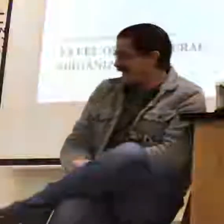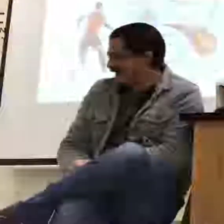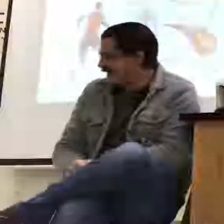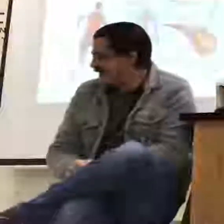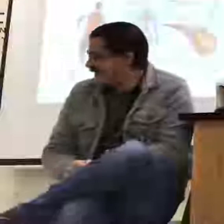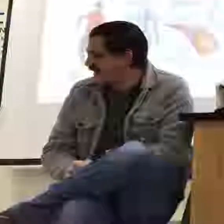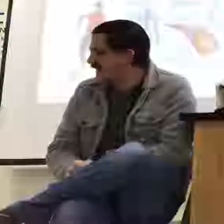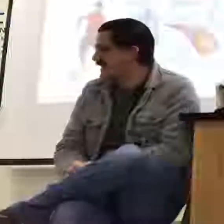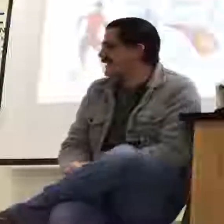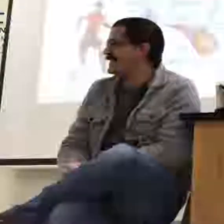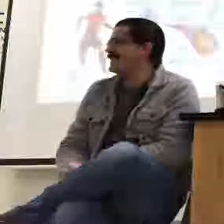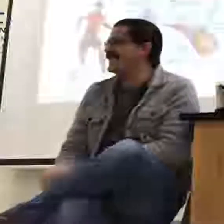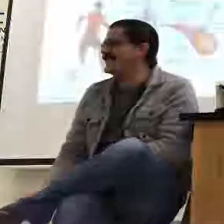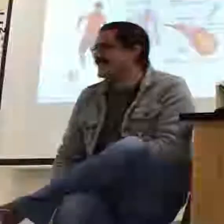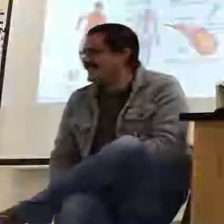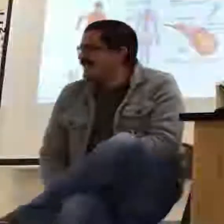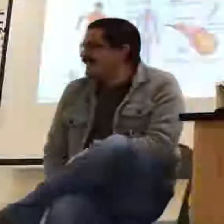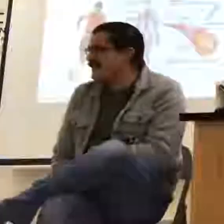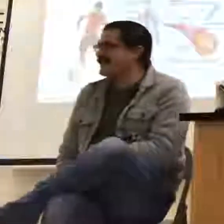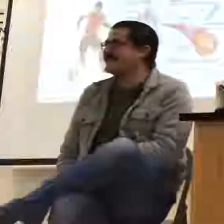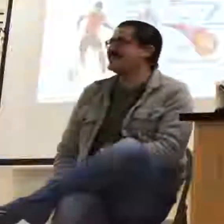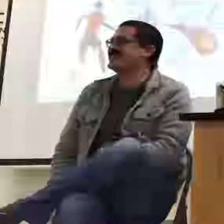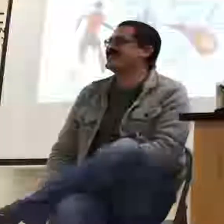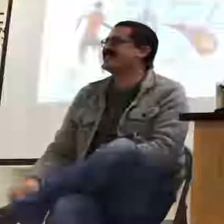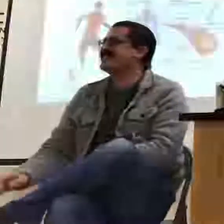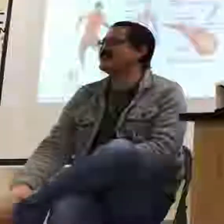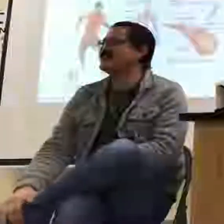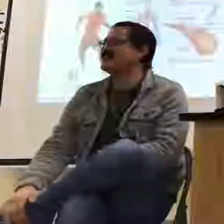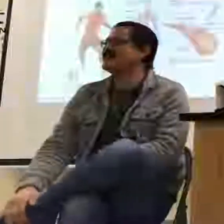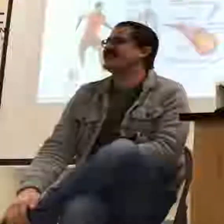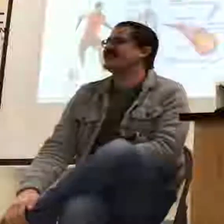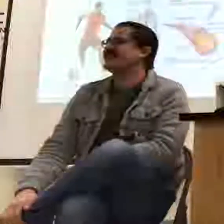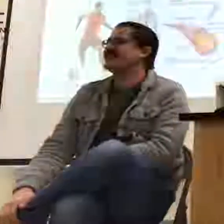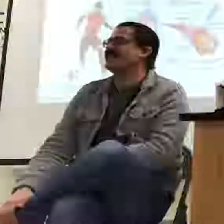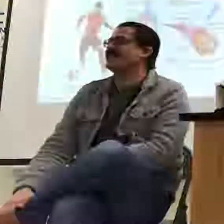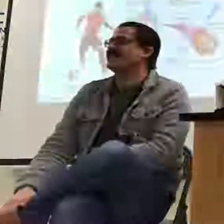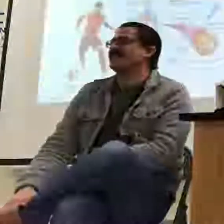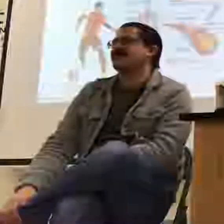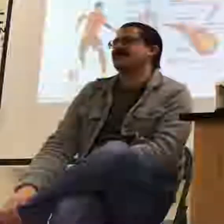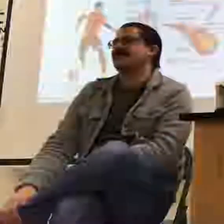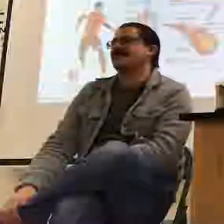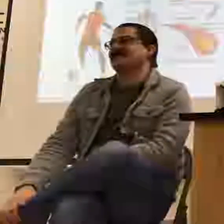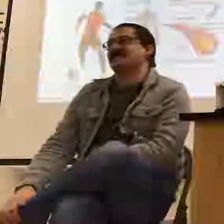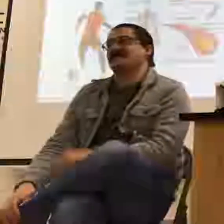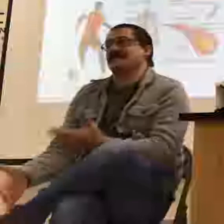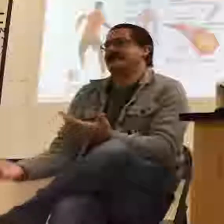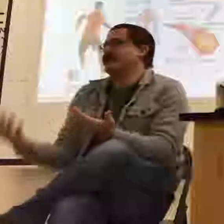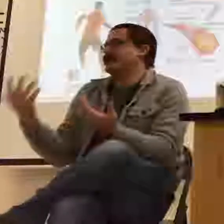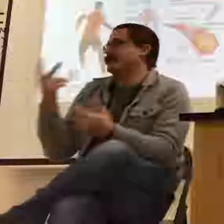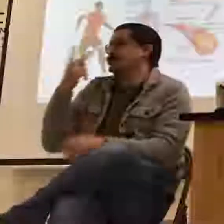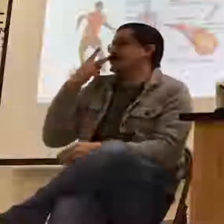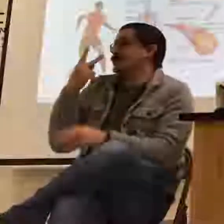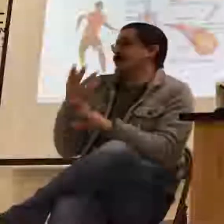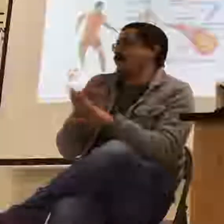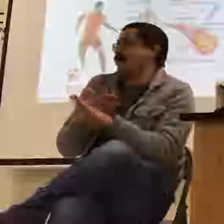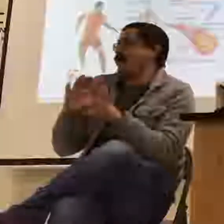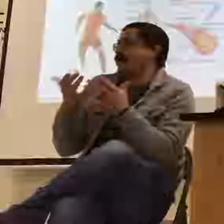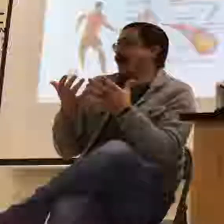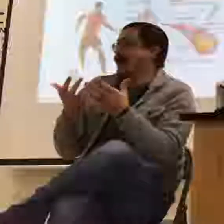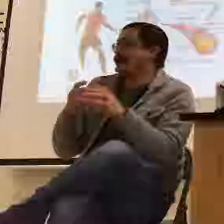Okay, well, this is still in chapter 1 of the Merriam textbook, and they just kind of show you a nice figure of small to large,